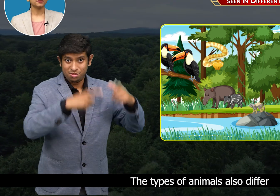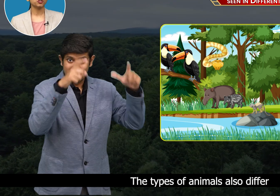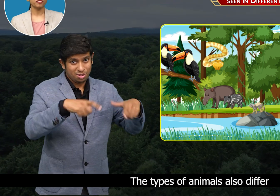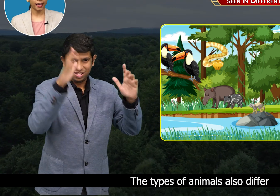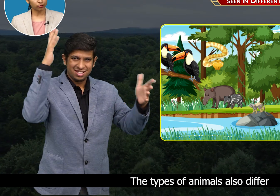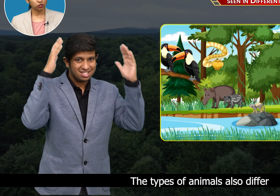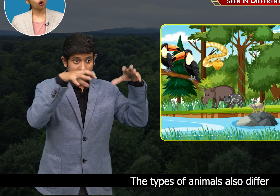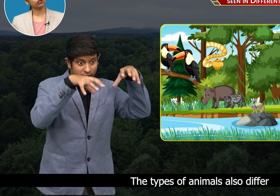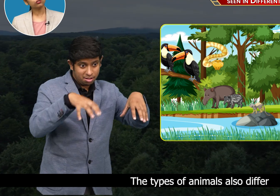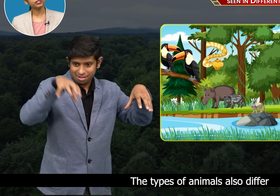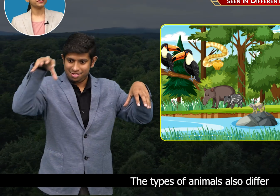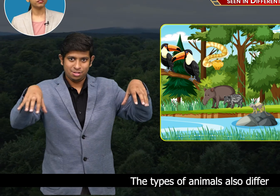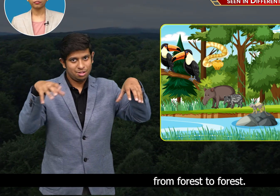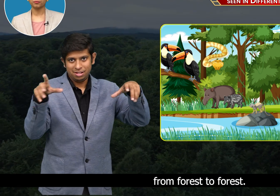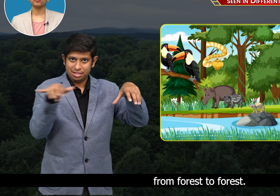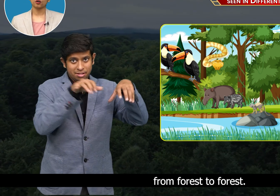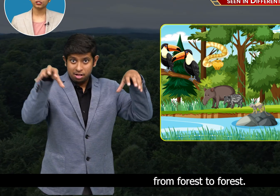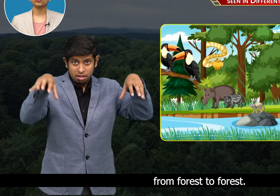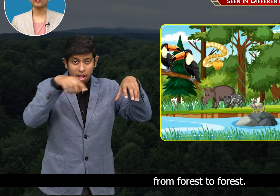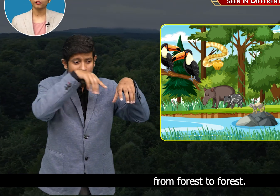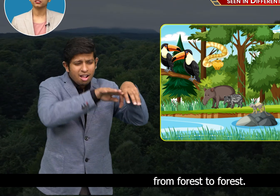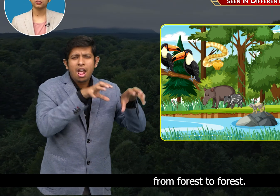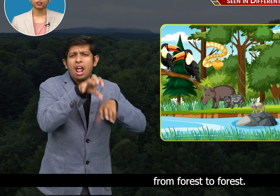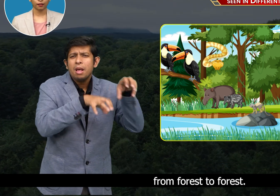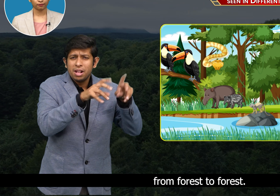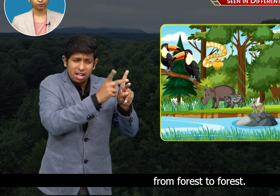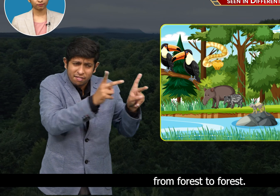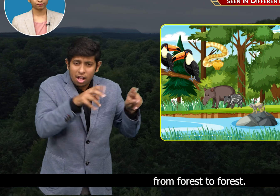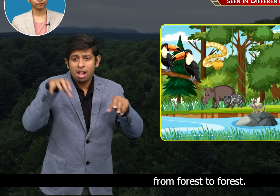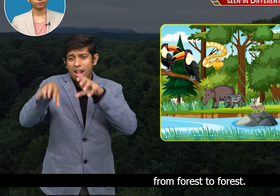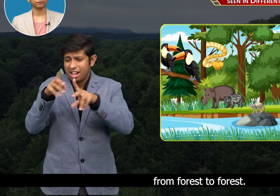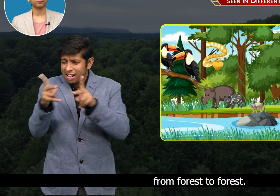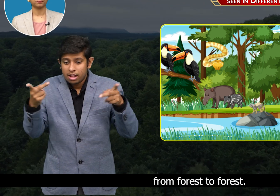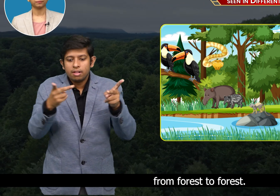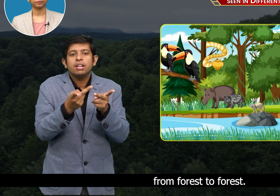The types of animals also differ from forest to forest.